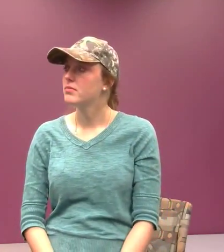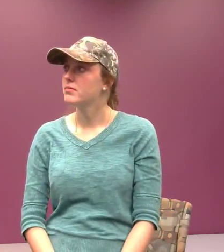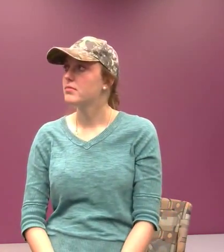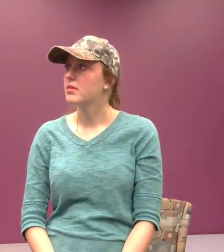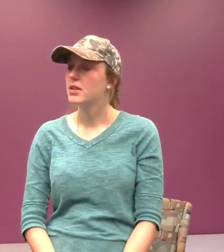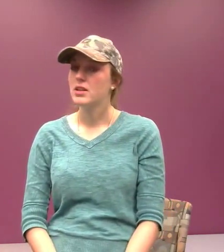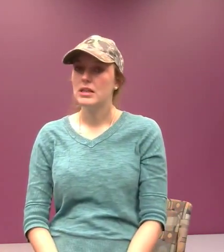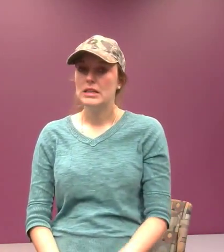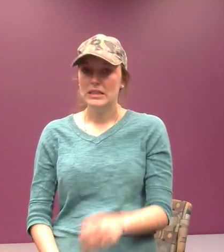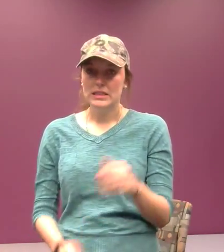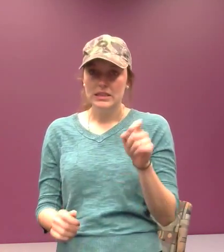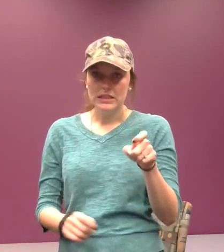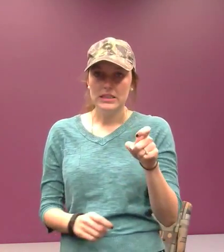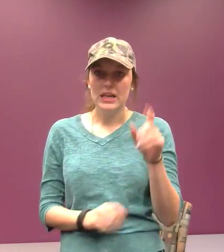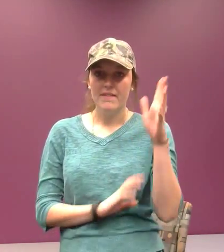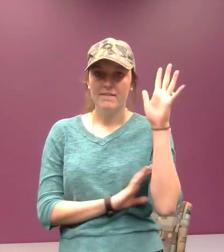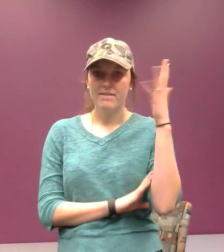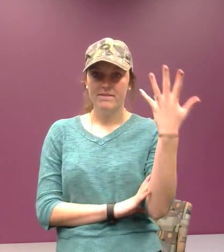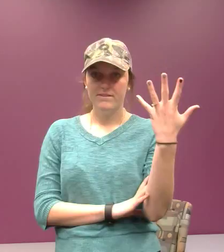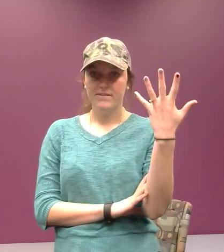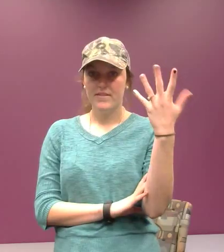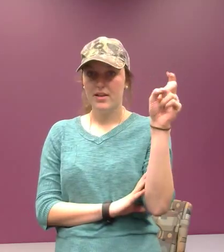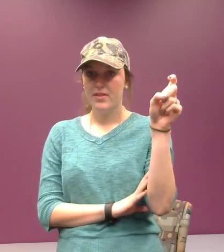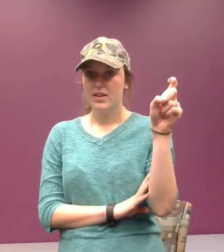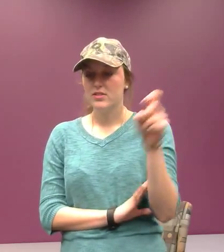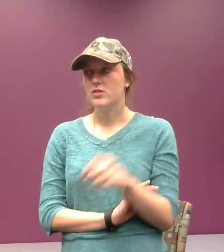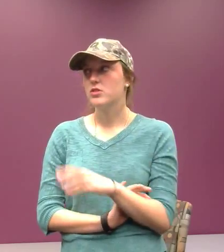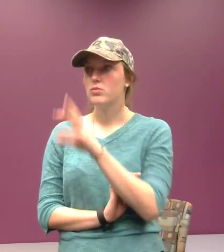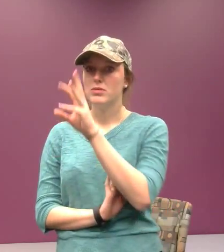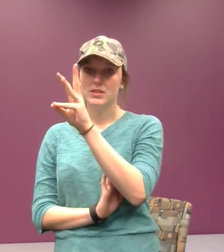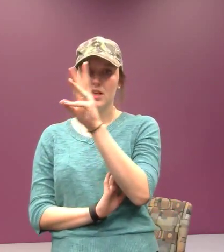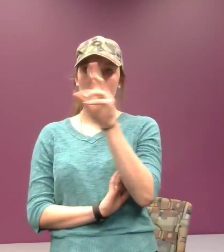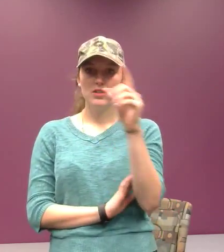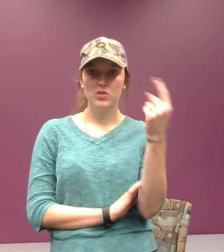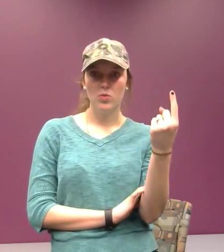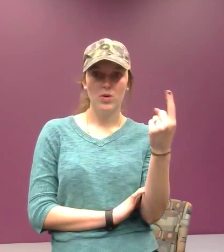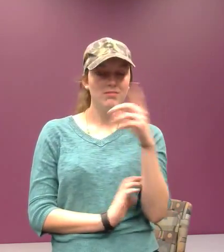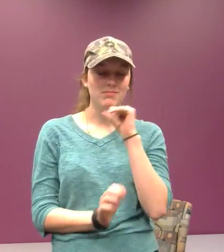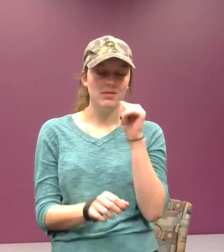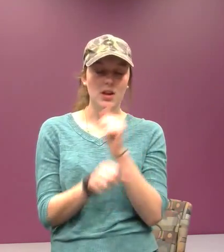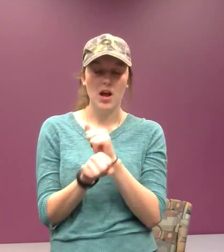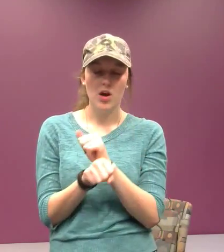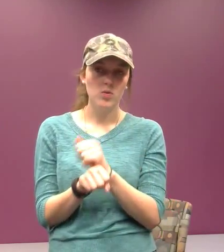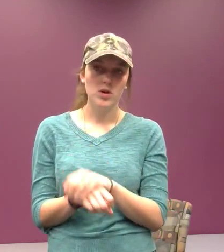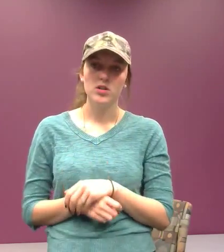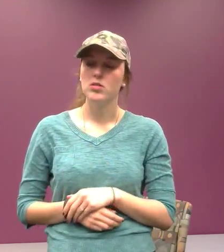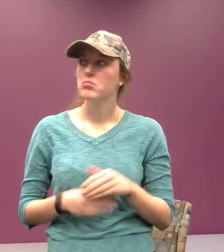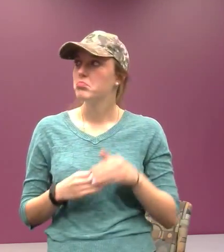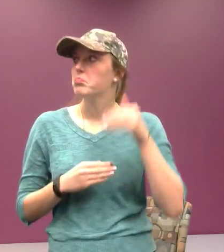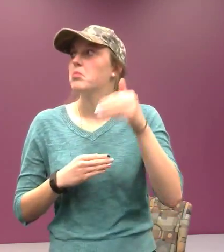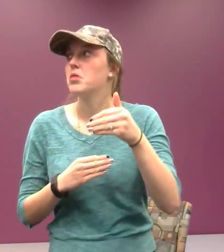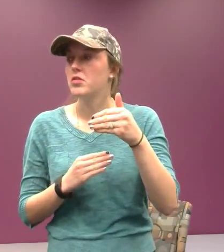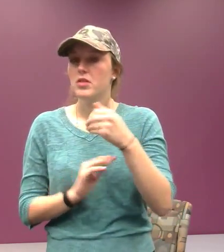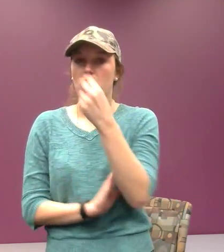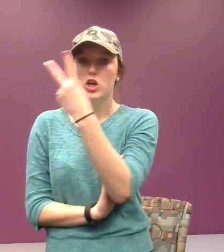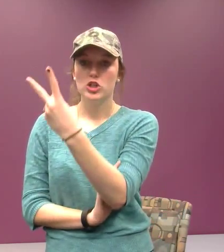5x. So that combination certainly can work. Here, outside is 2x,